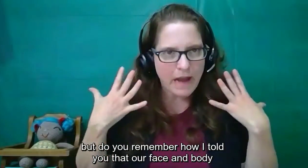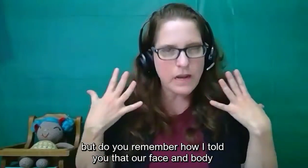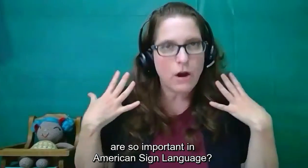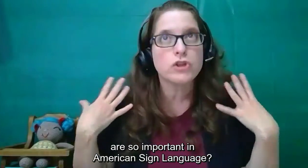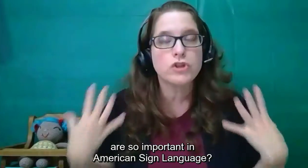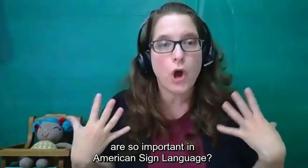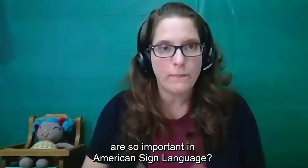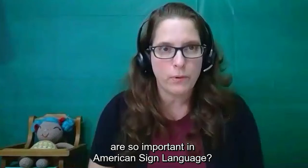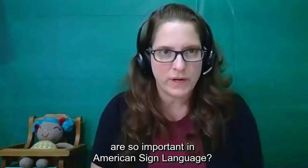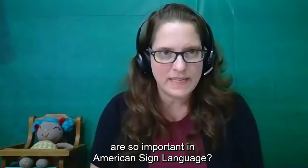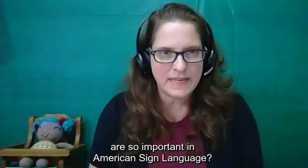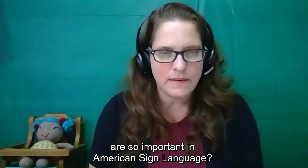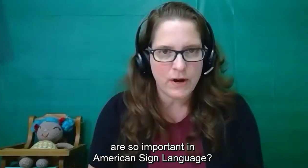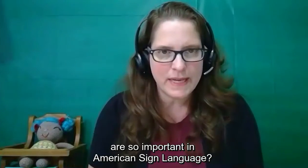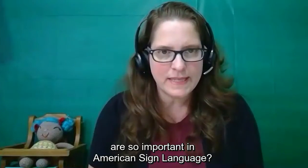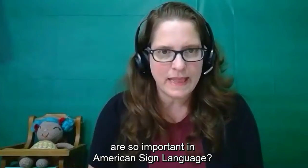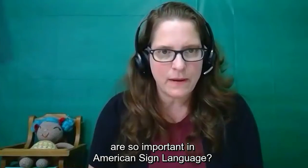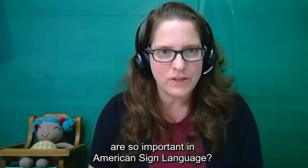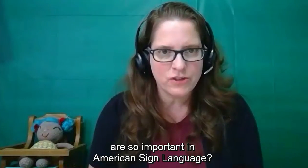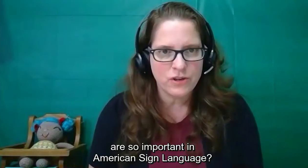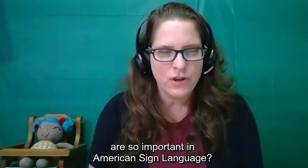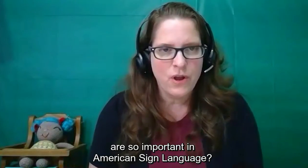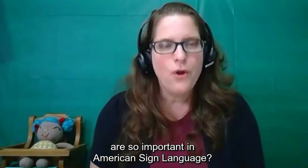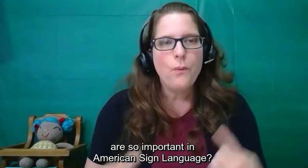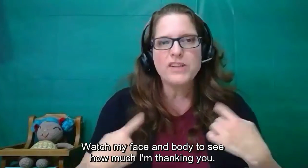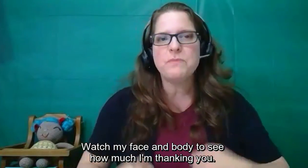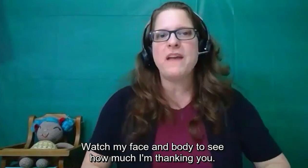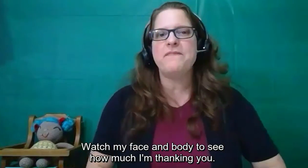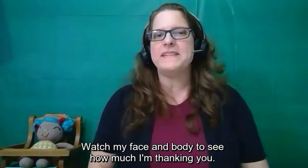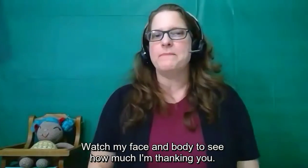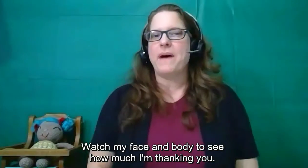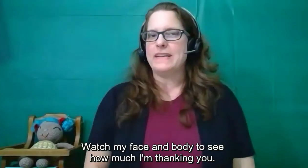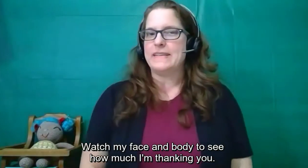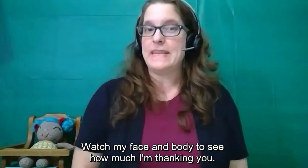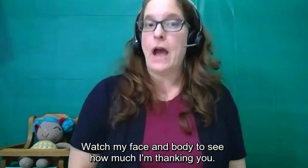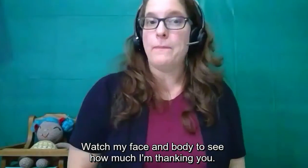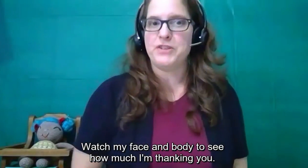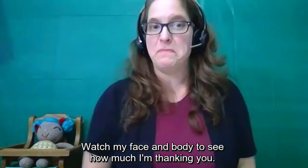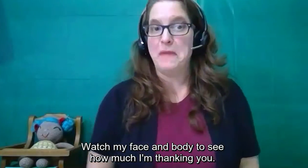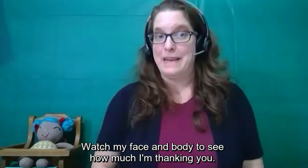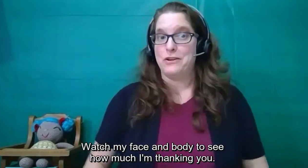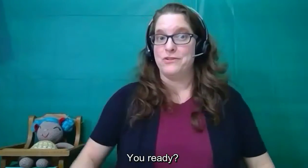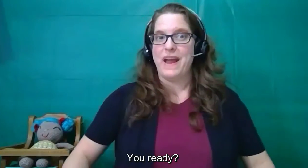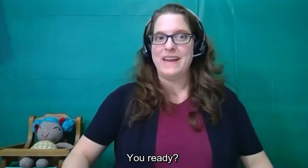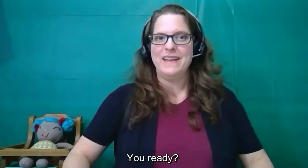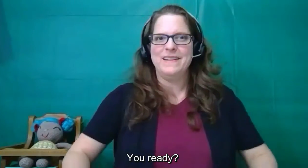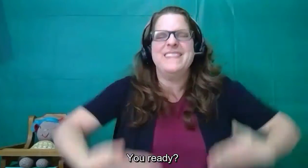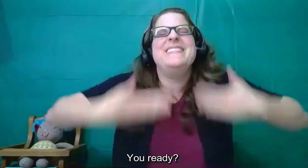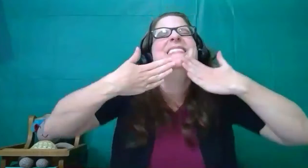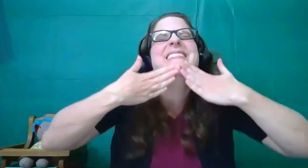are so important in American Sign Language? Watch my face and body to see how much I'm thanking you. You ready?